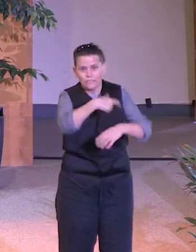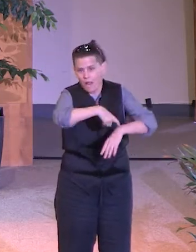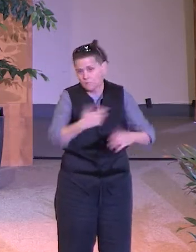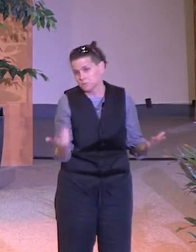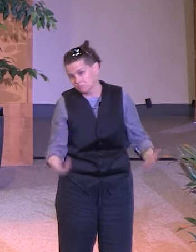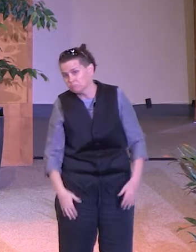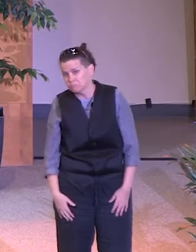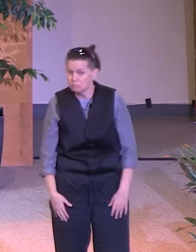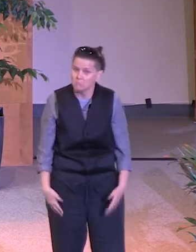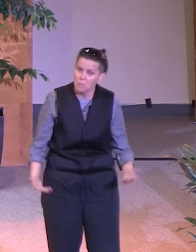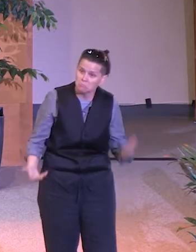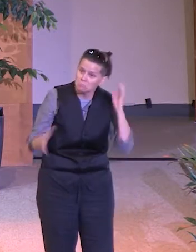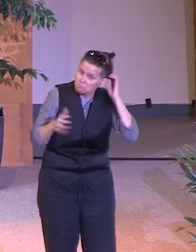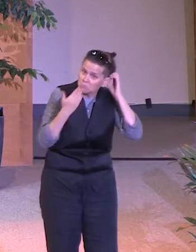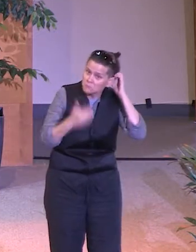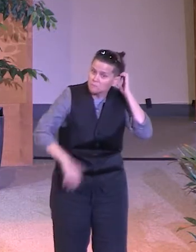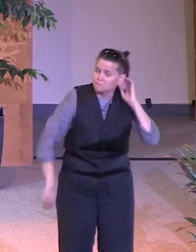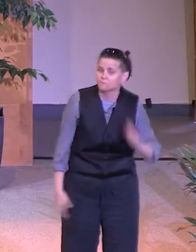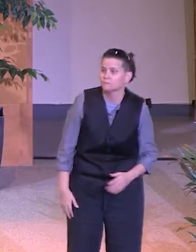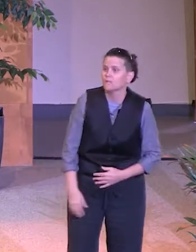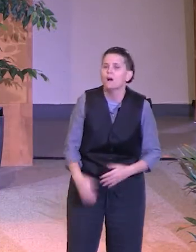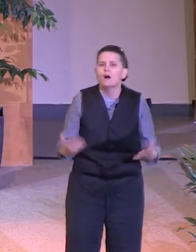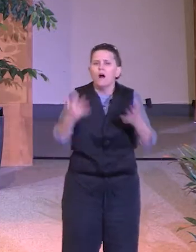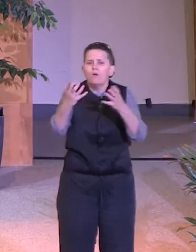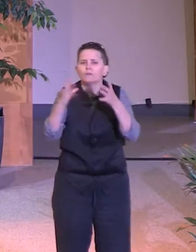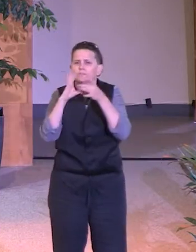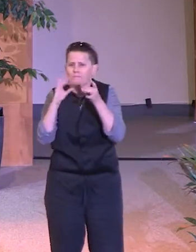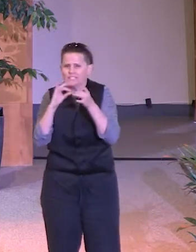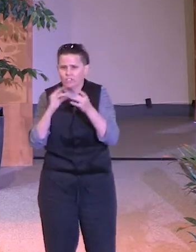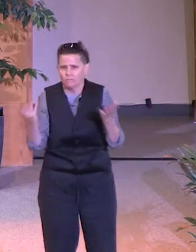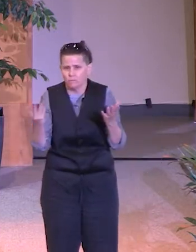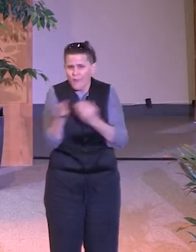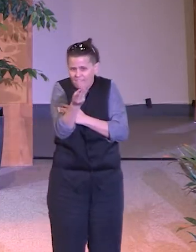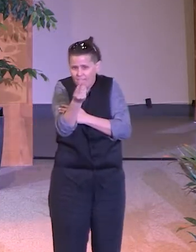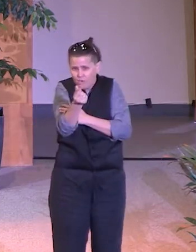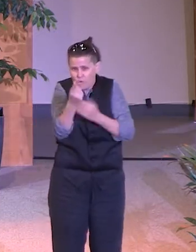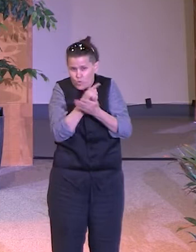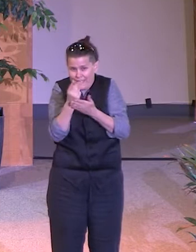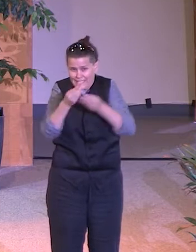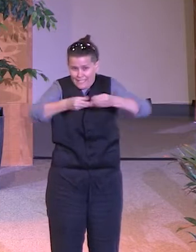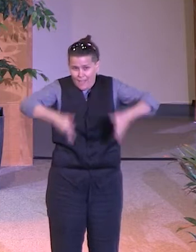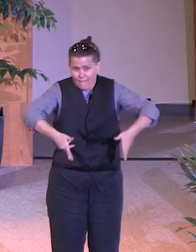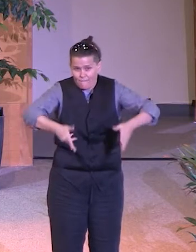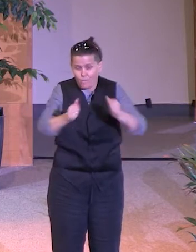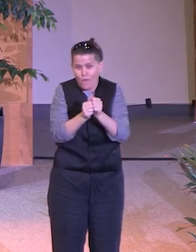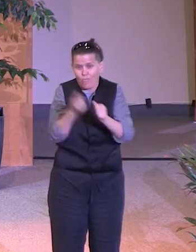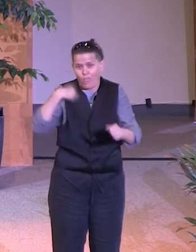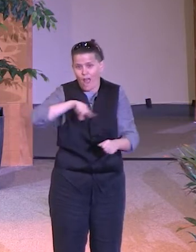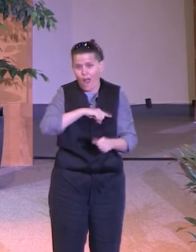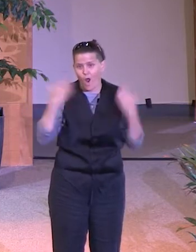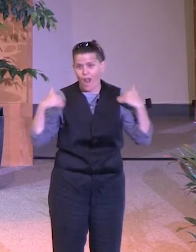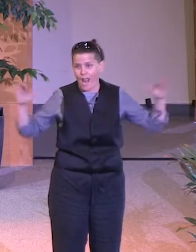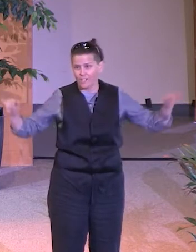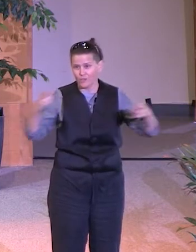you. The other thing that I want to mention is we've got a few weeks left with our beautiful angel